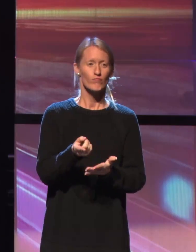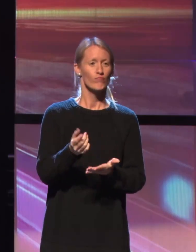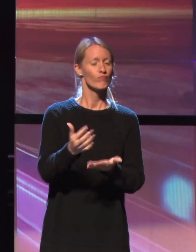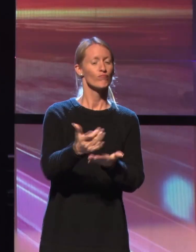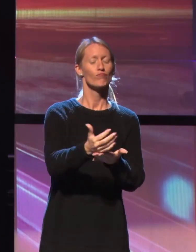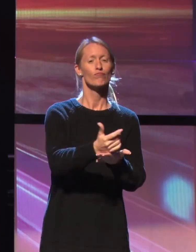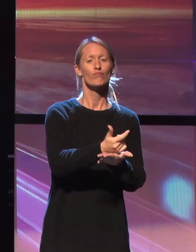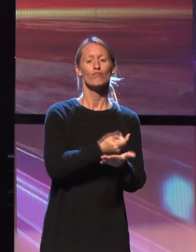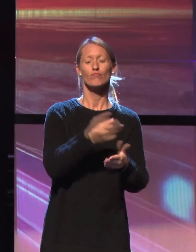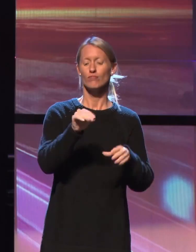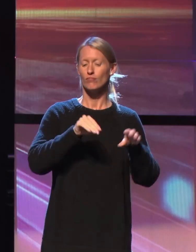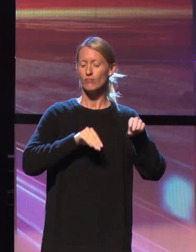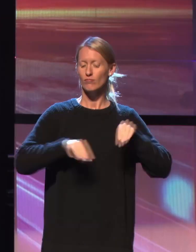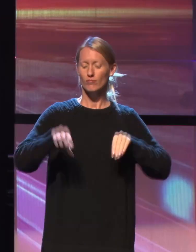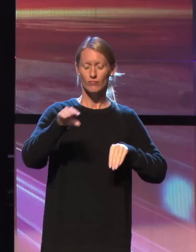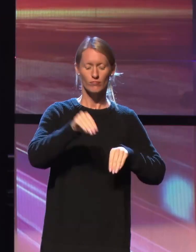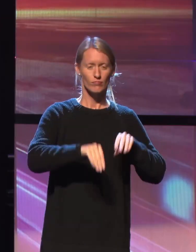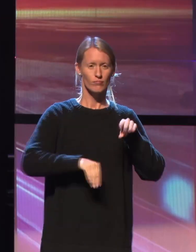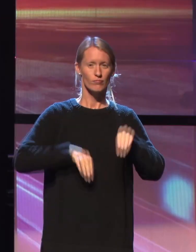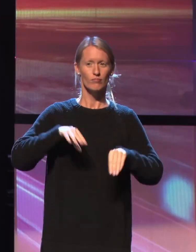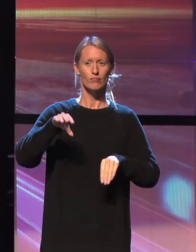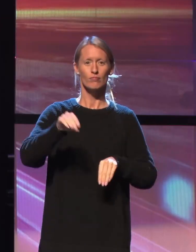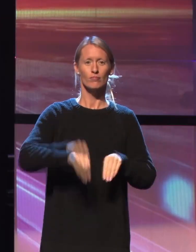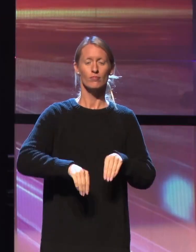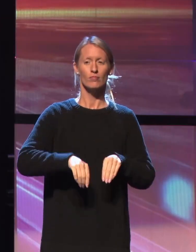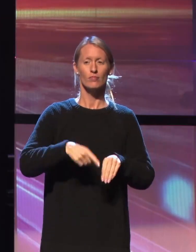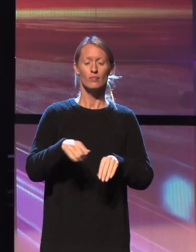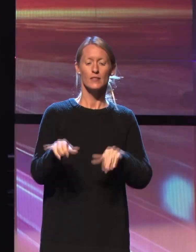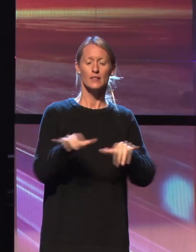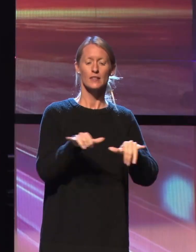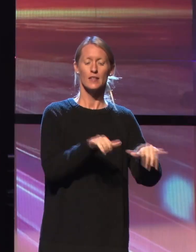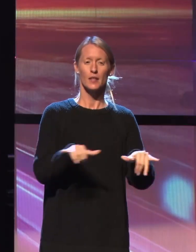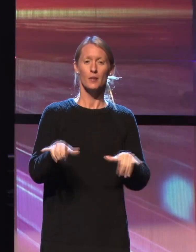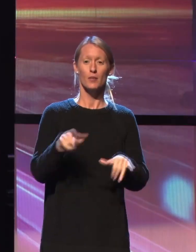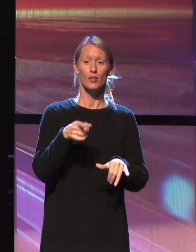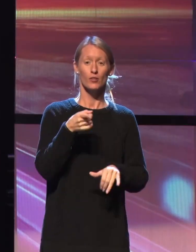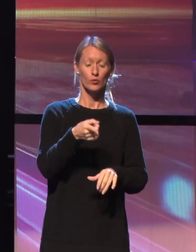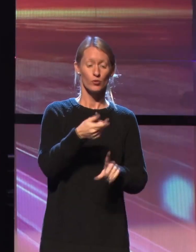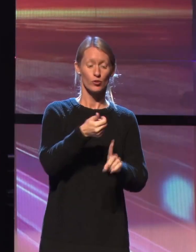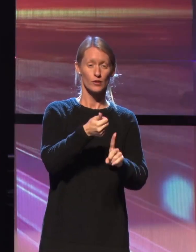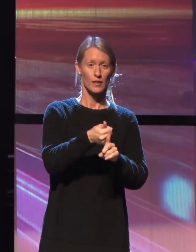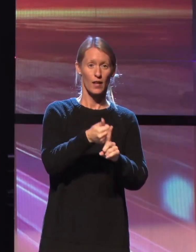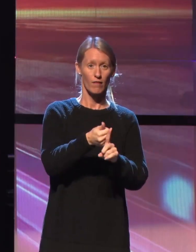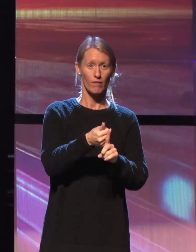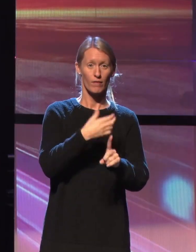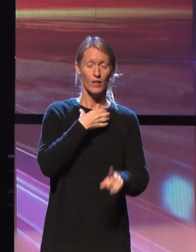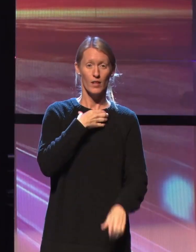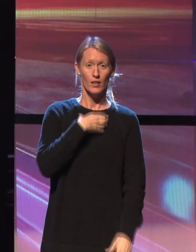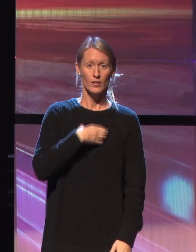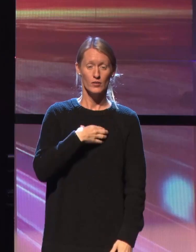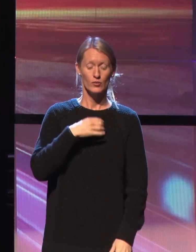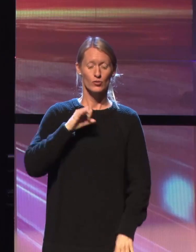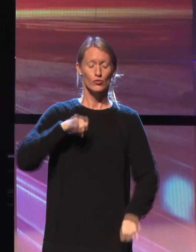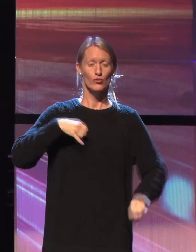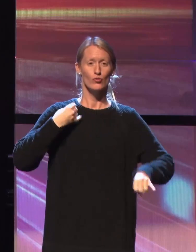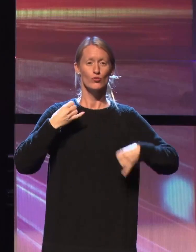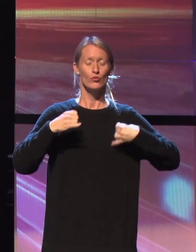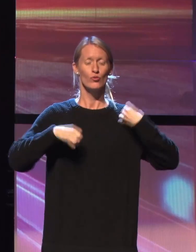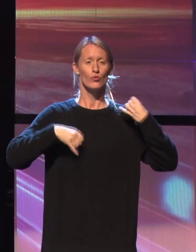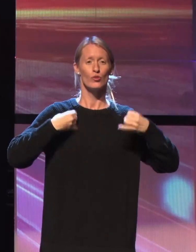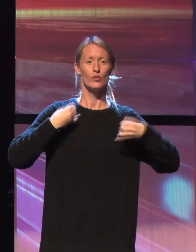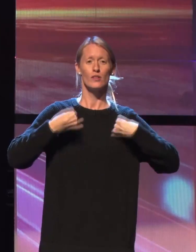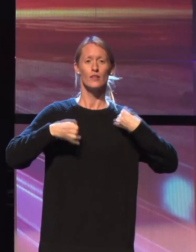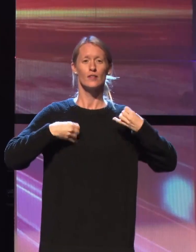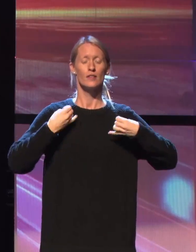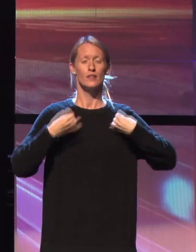it? And you just pile it in the cart as if you were hungry? Because there's joy in the generosity and knowing that